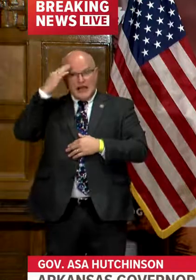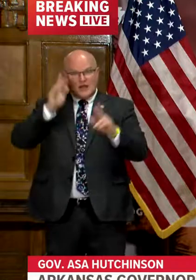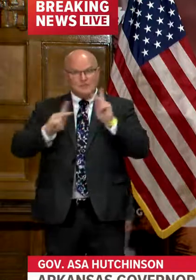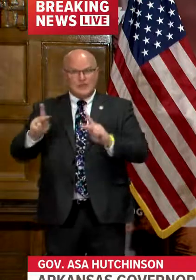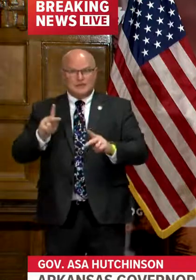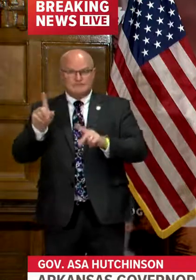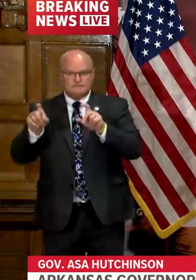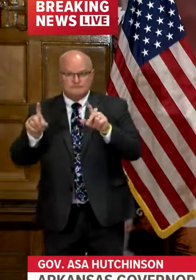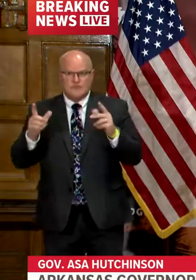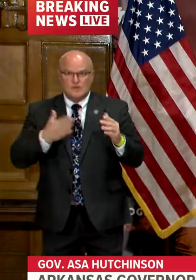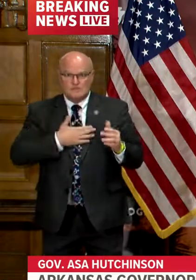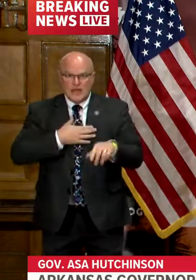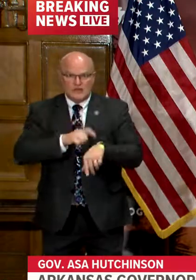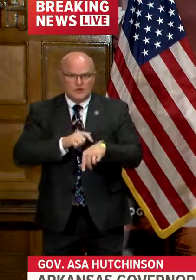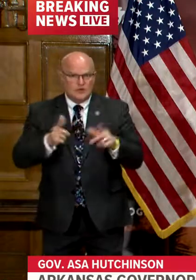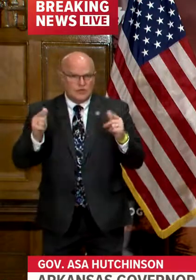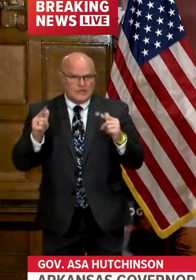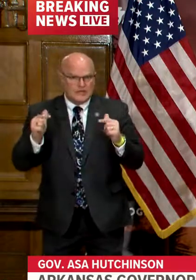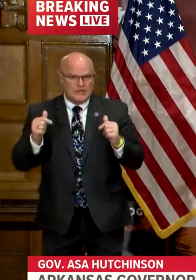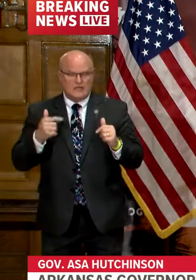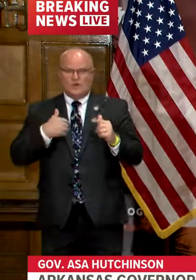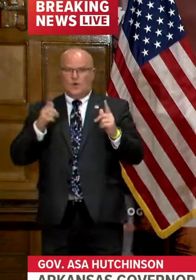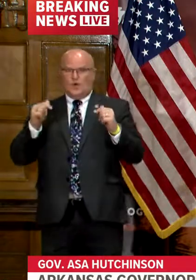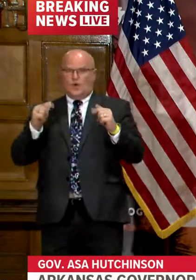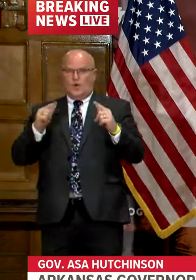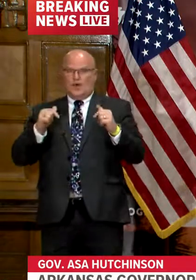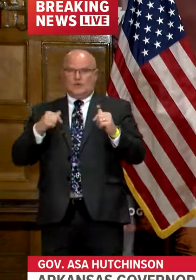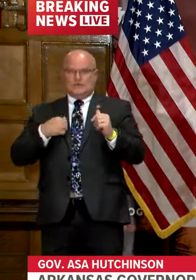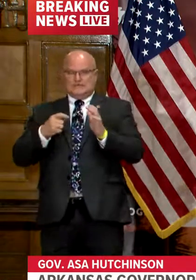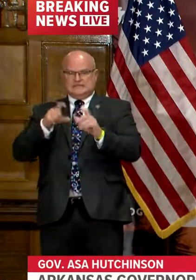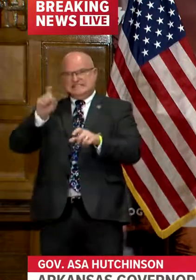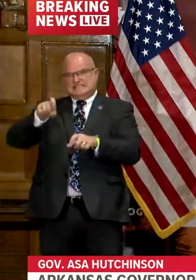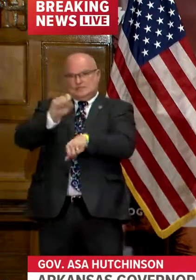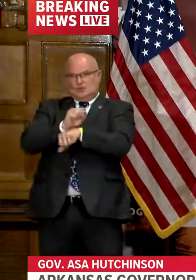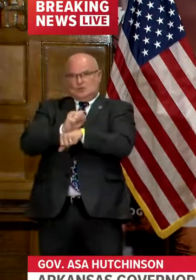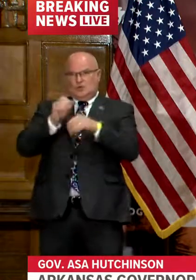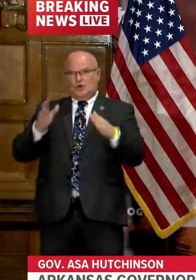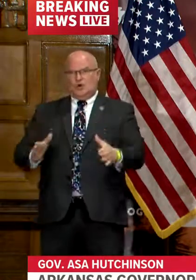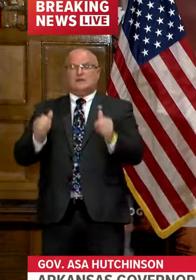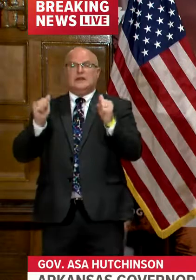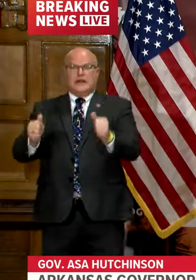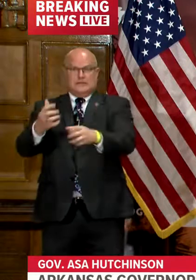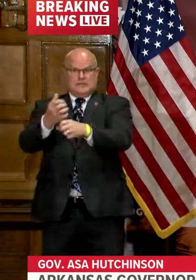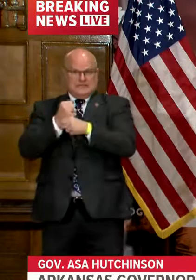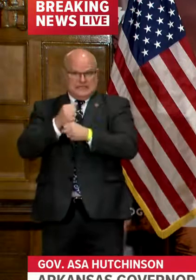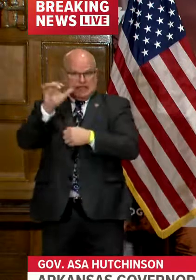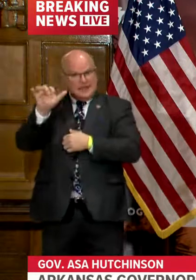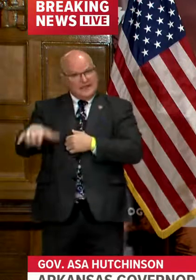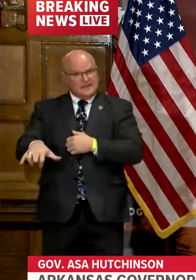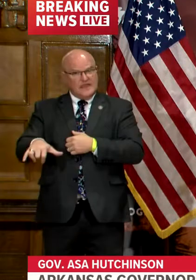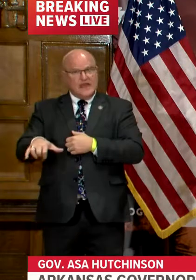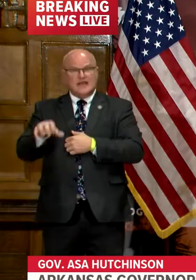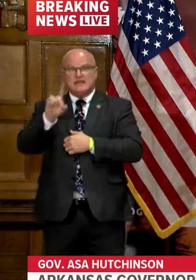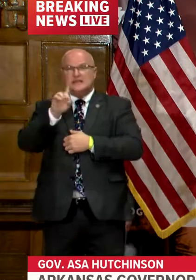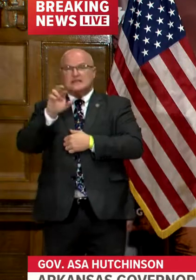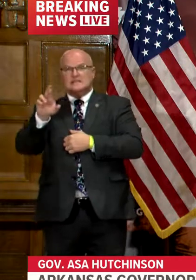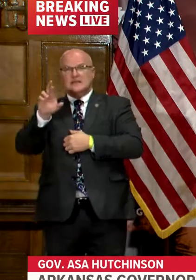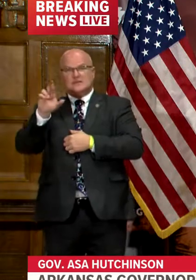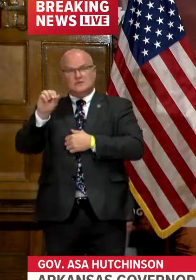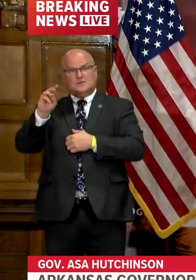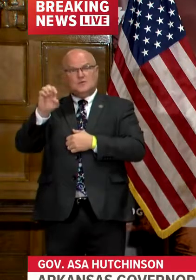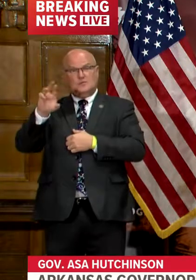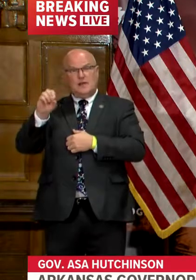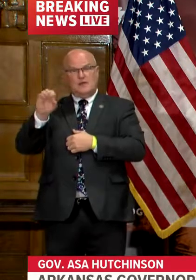the question, when is my turn? When will we as an essential worker be able to do it? Dr. Romero and